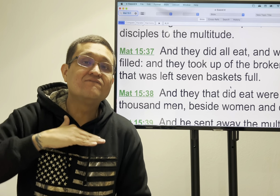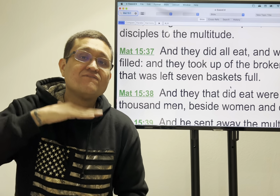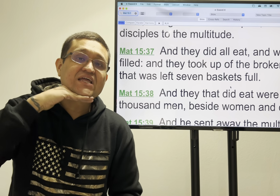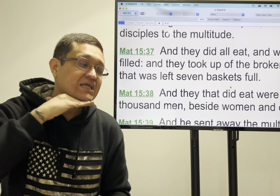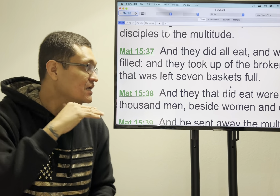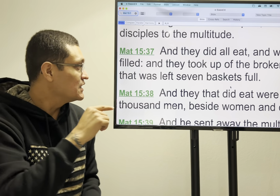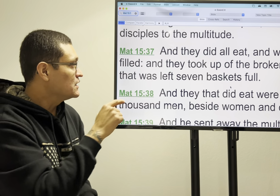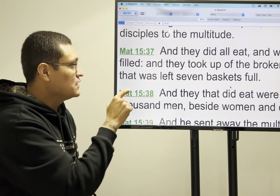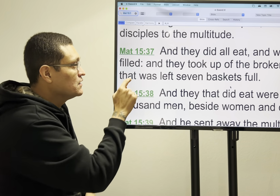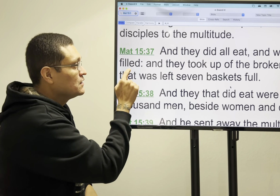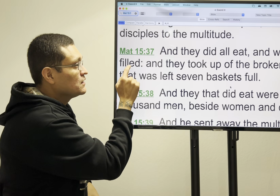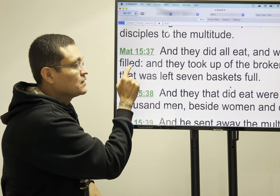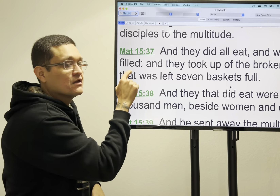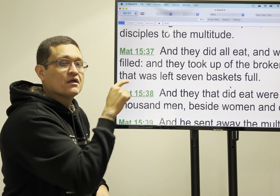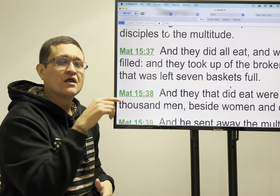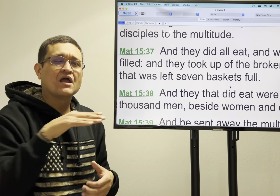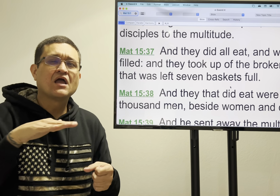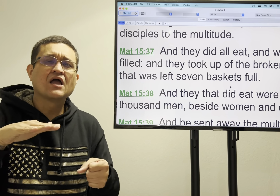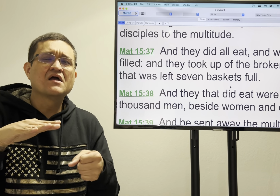and were filled.